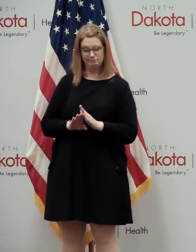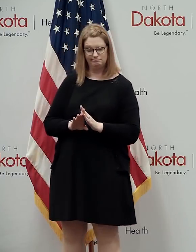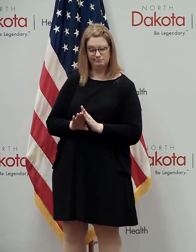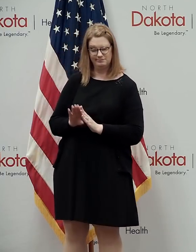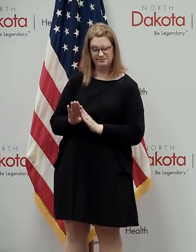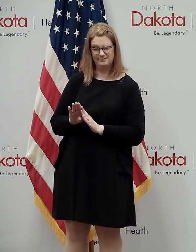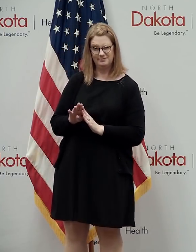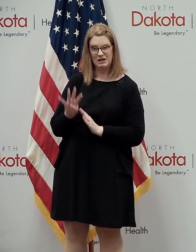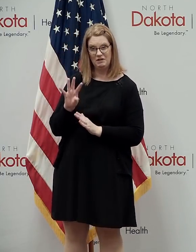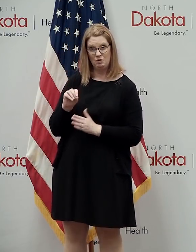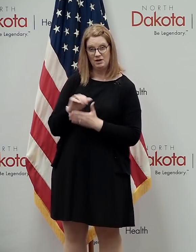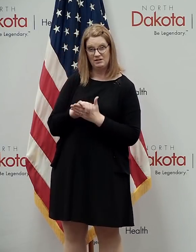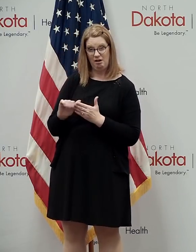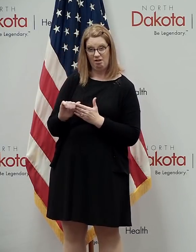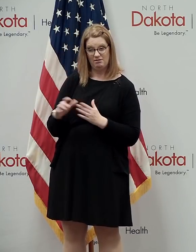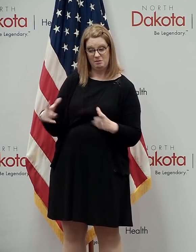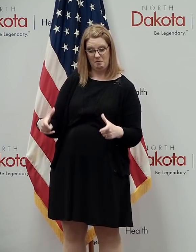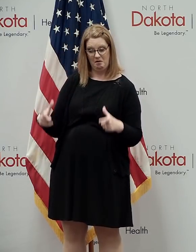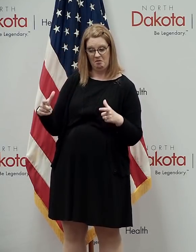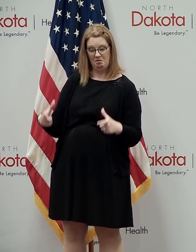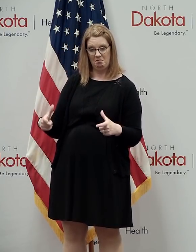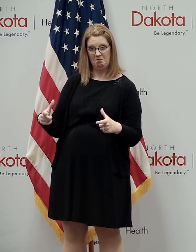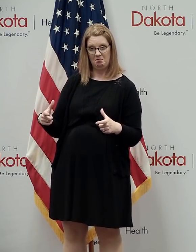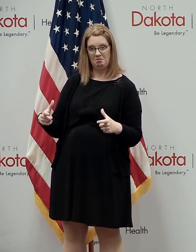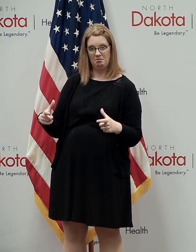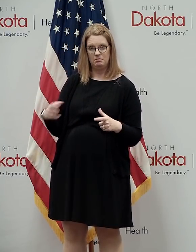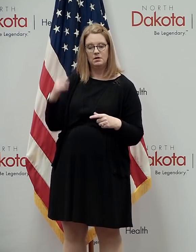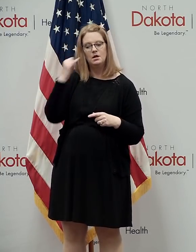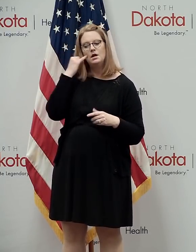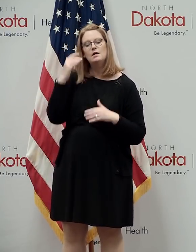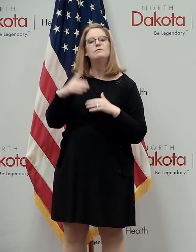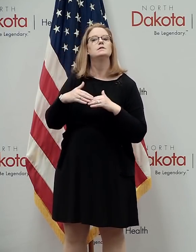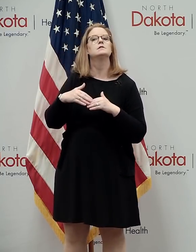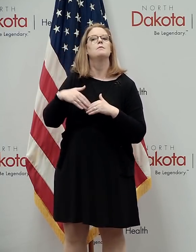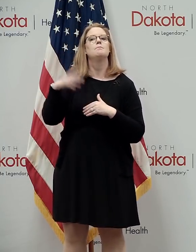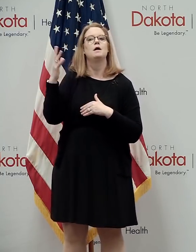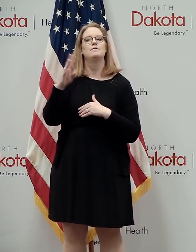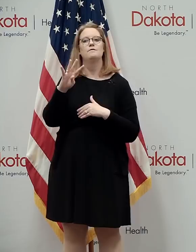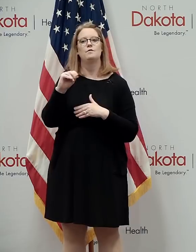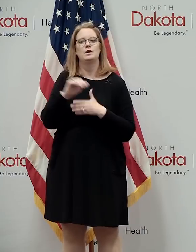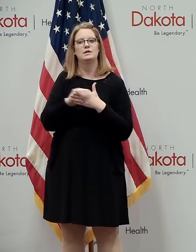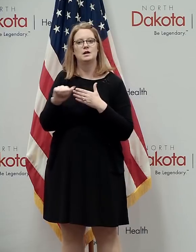barrel. We know that the industry said if it's above $40 after the 4th of